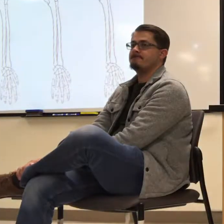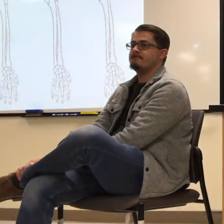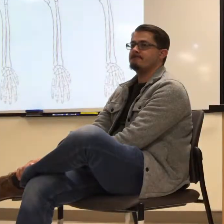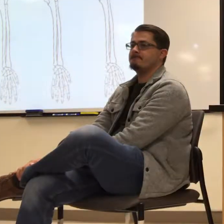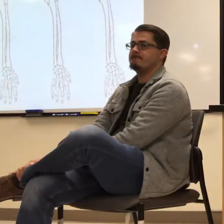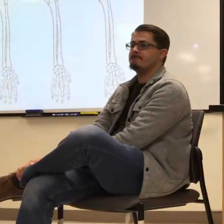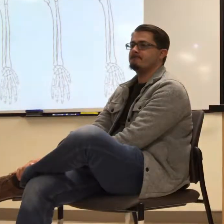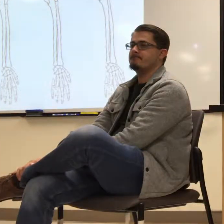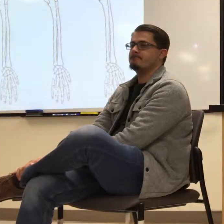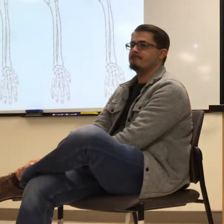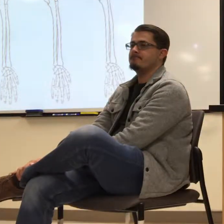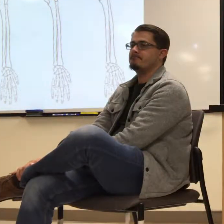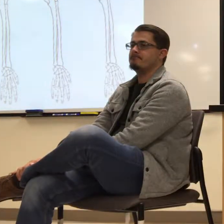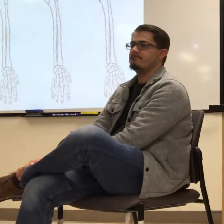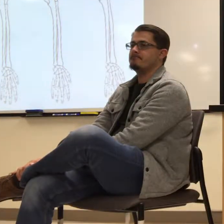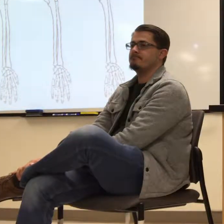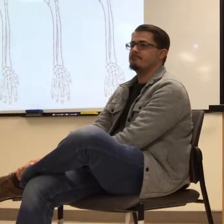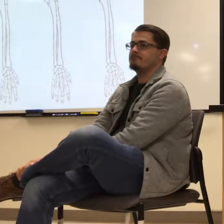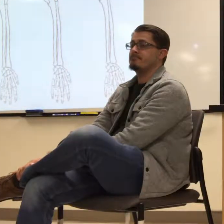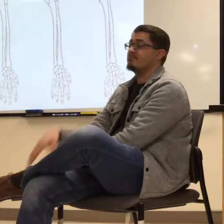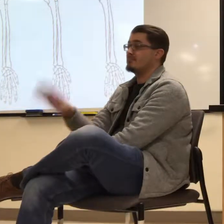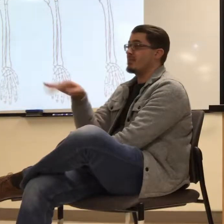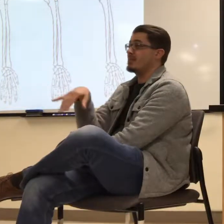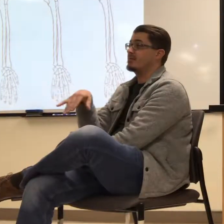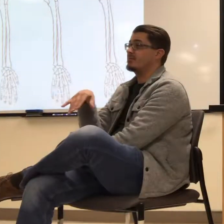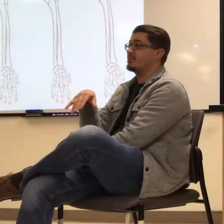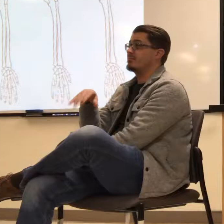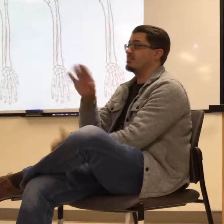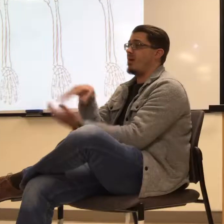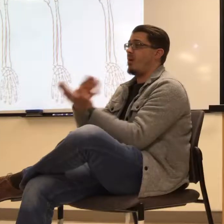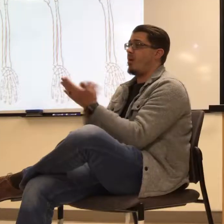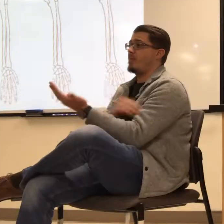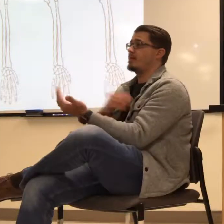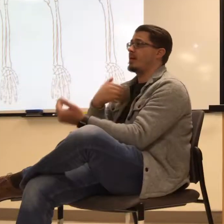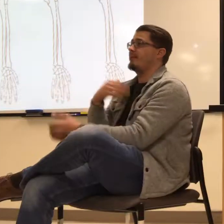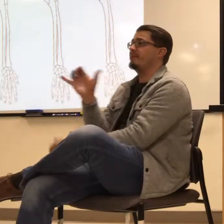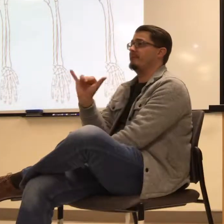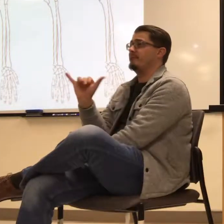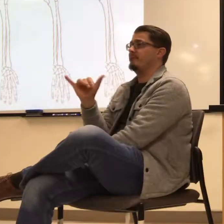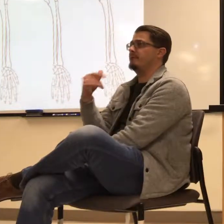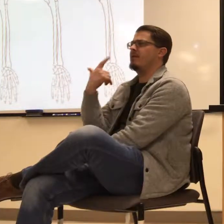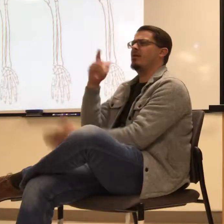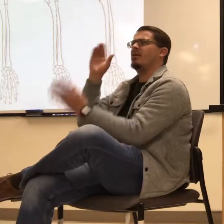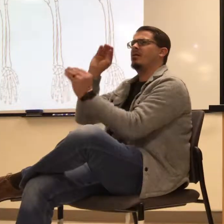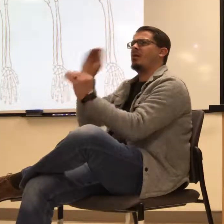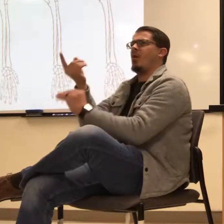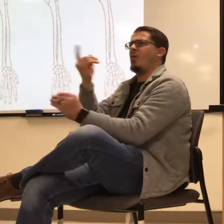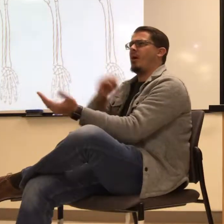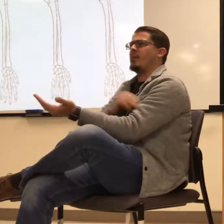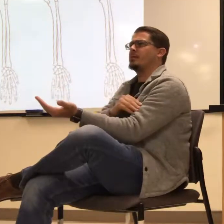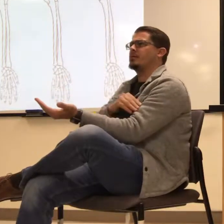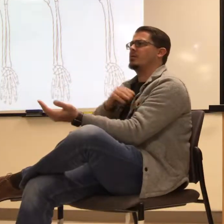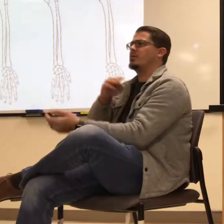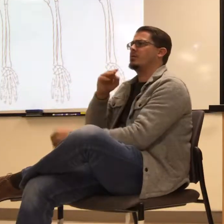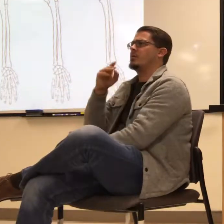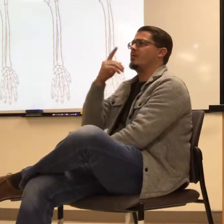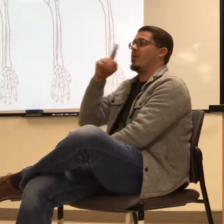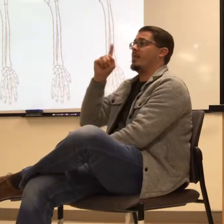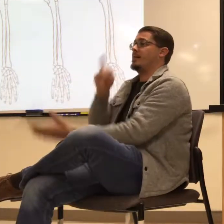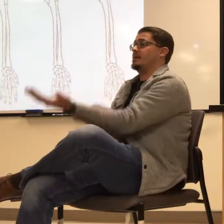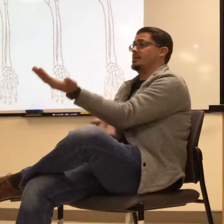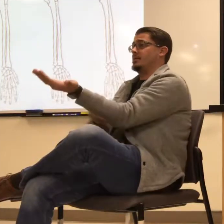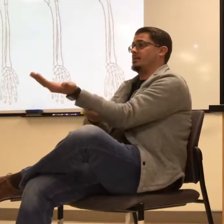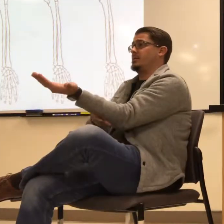And that's basically what they all have in common. And, well, I already taught one of the muscles that's supposed to be in this compartment. Remember,